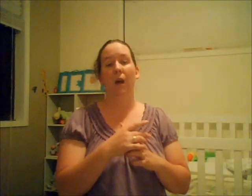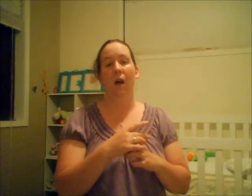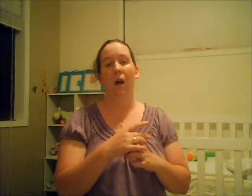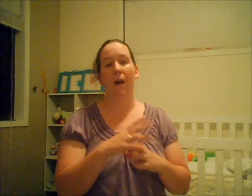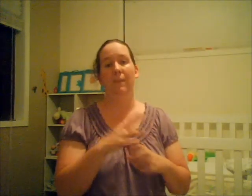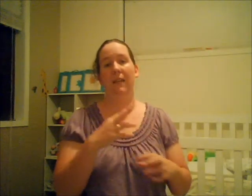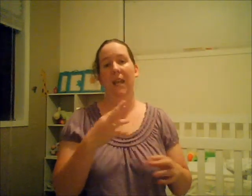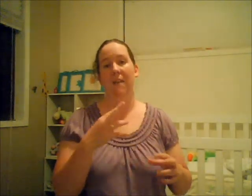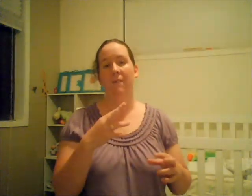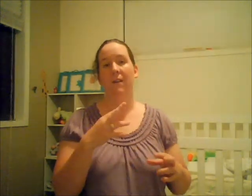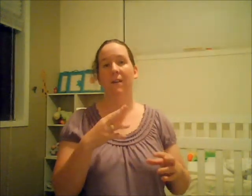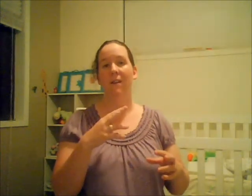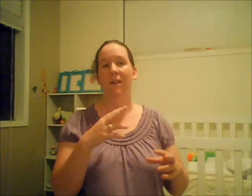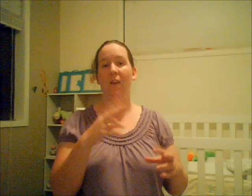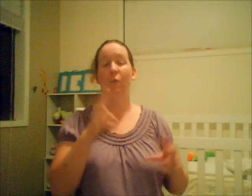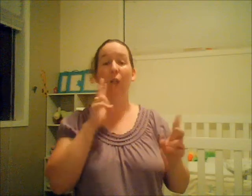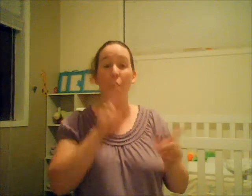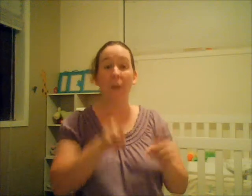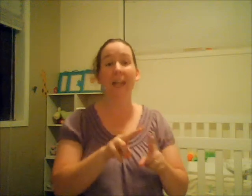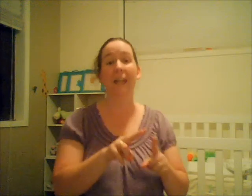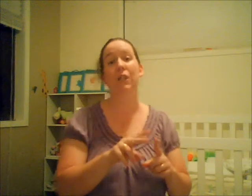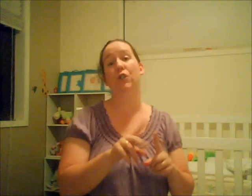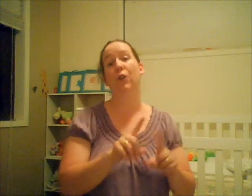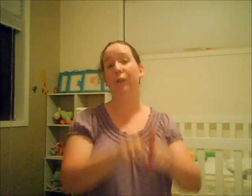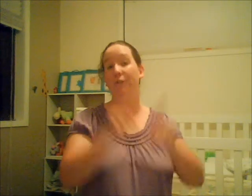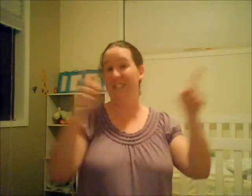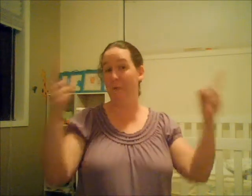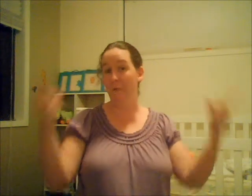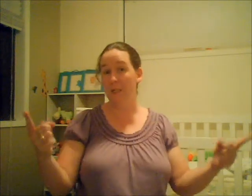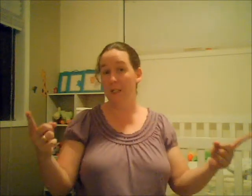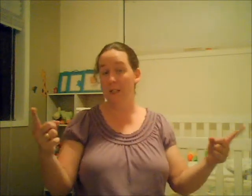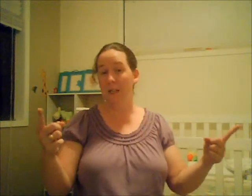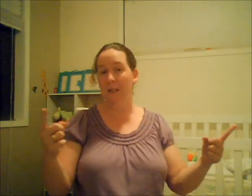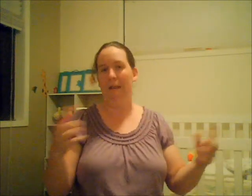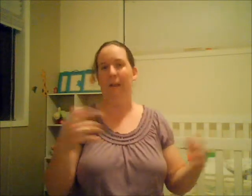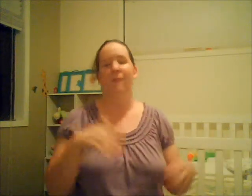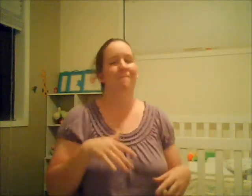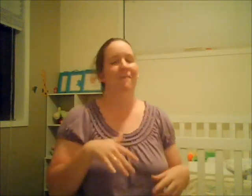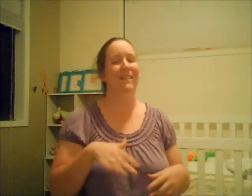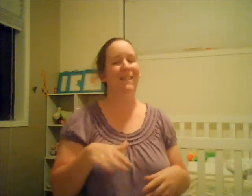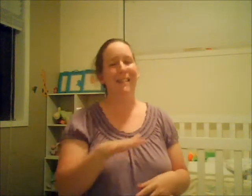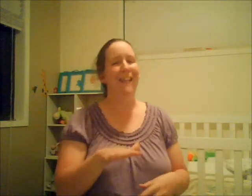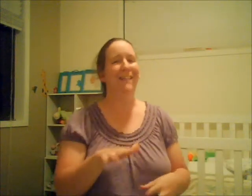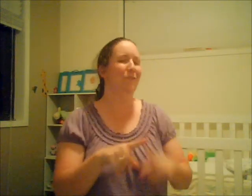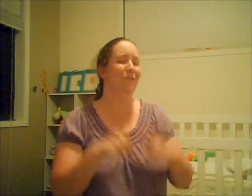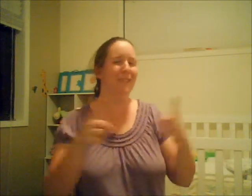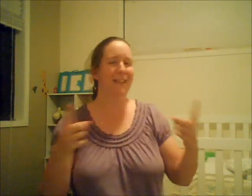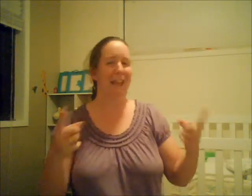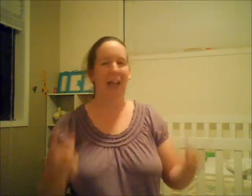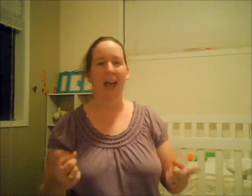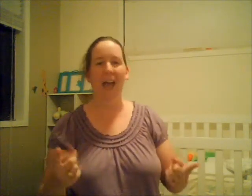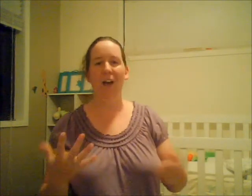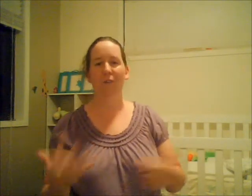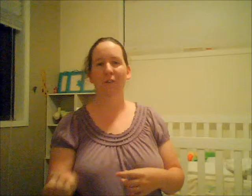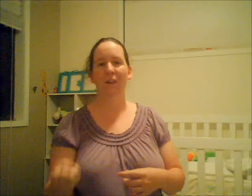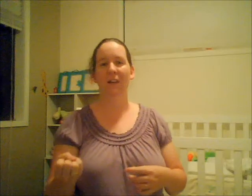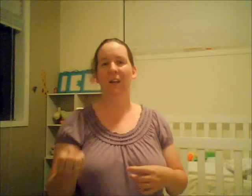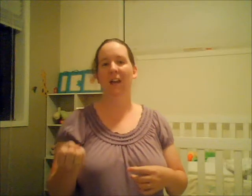I believe if we're looking at the zone of difference, the difference that they have